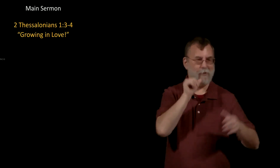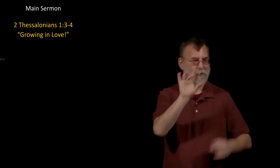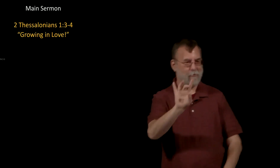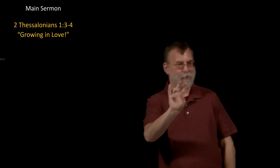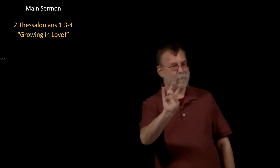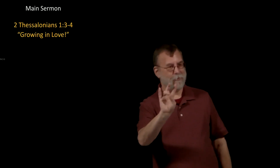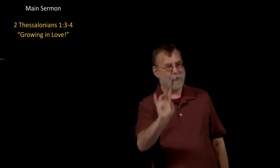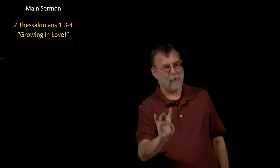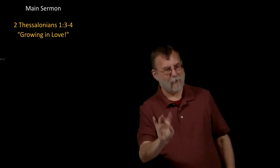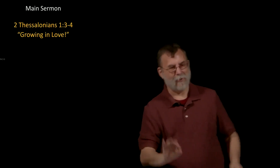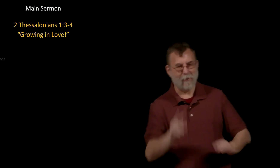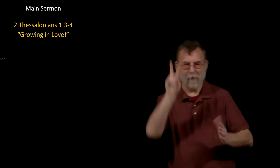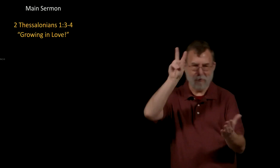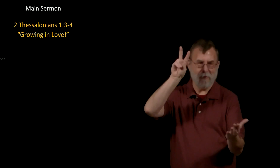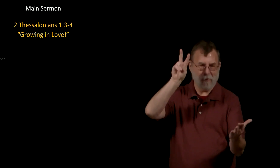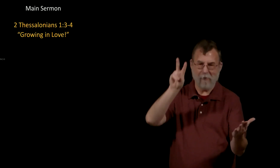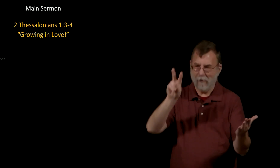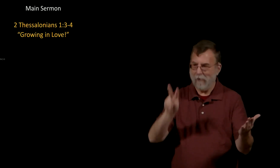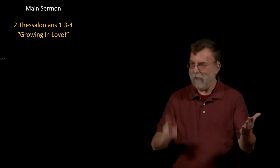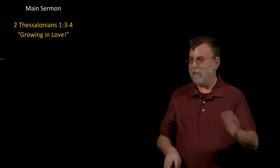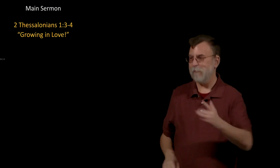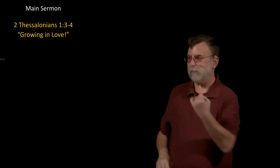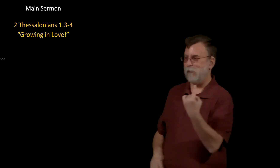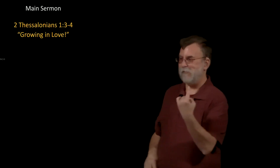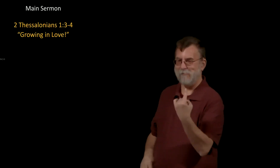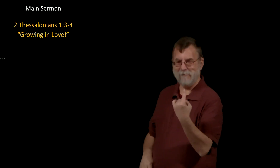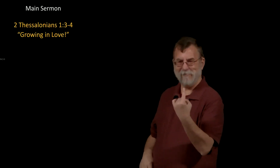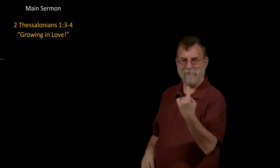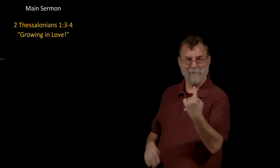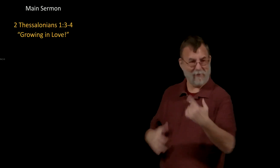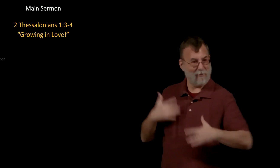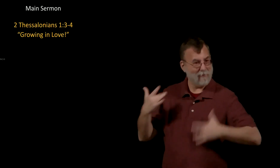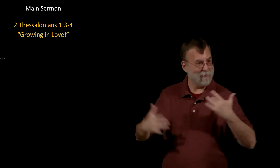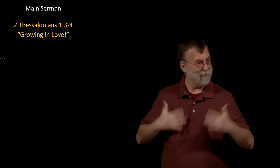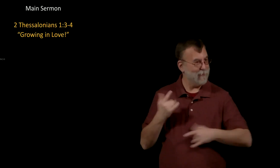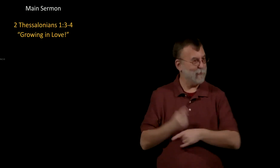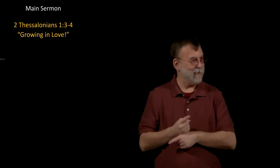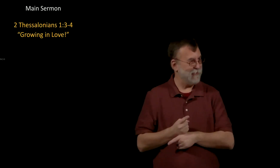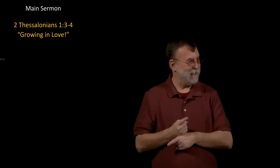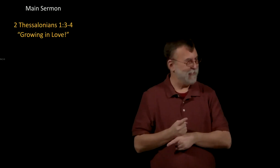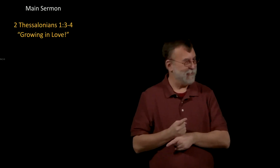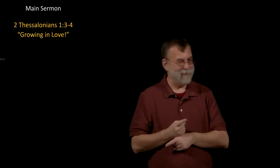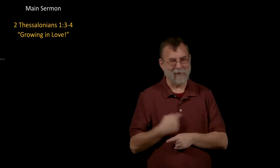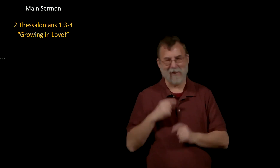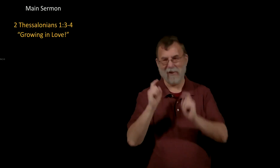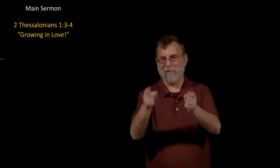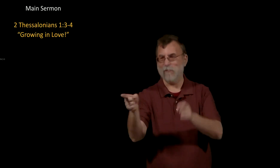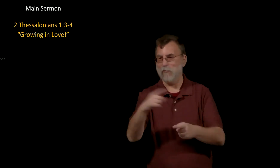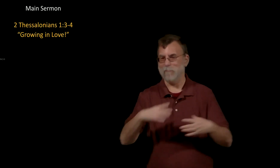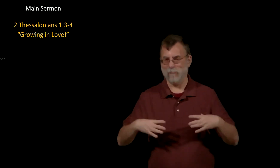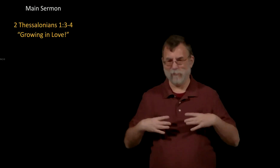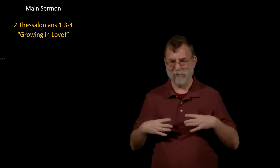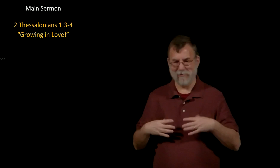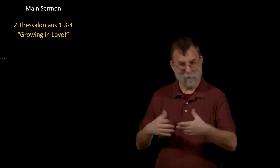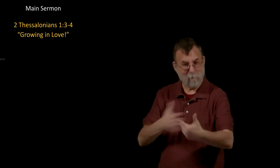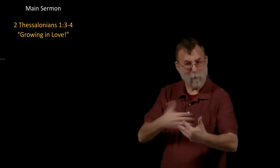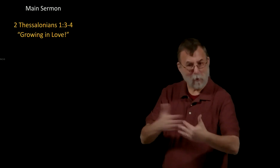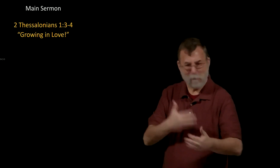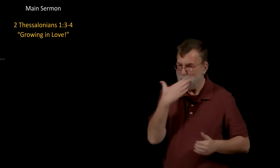It's just one slide today. It's not eight. So you'll be happy to see it's just one slide. Are you excited, right? I've given you a